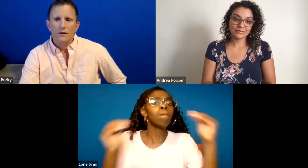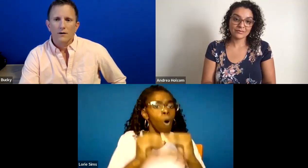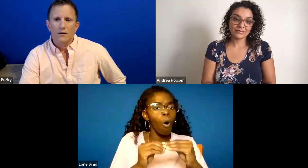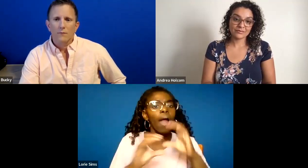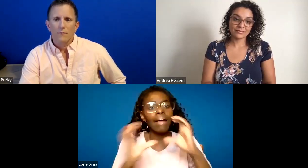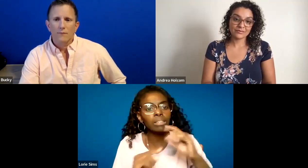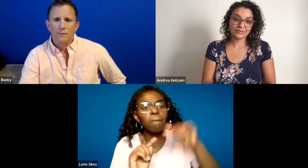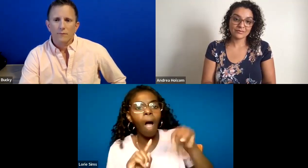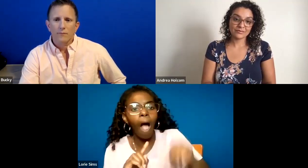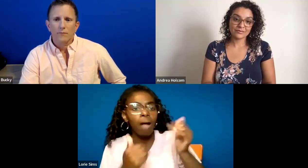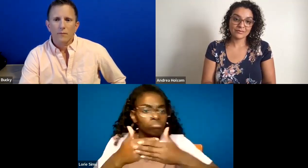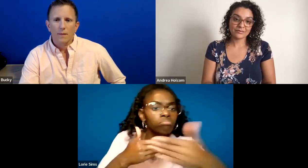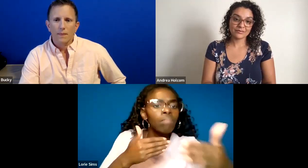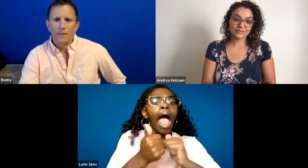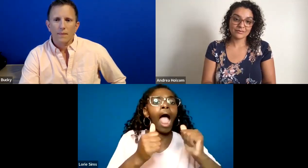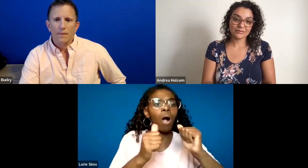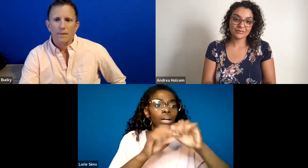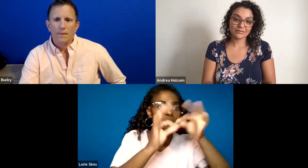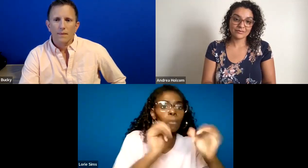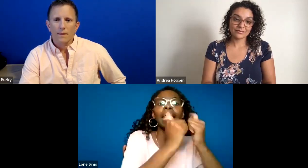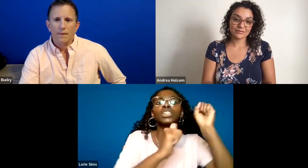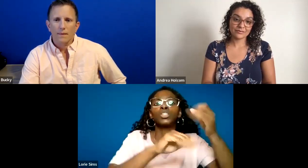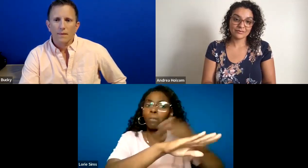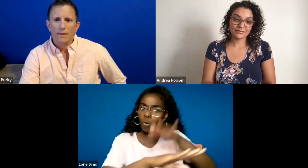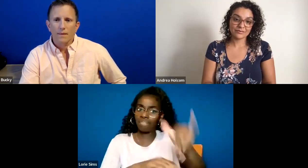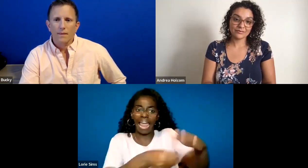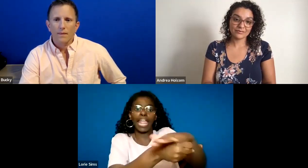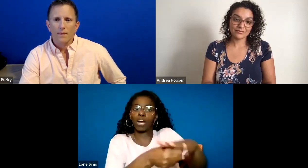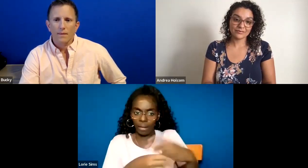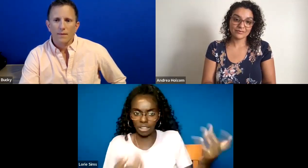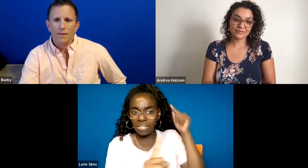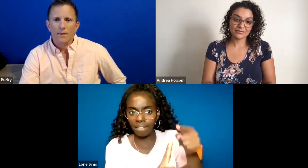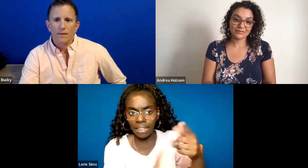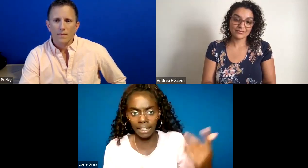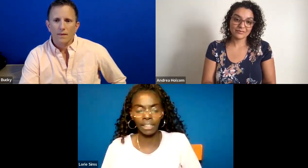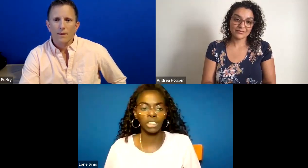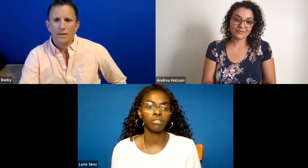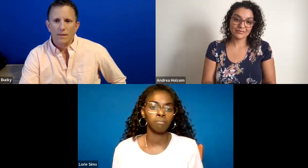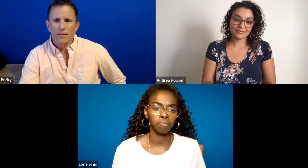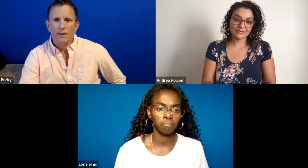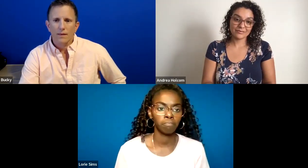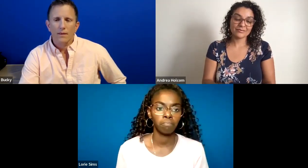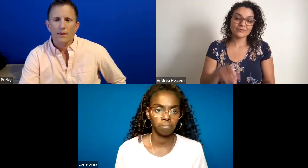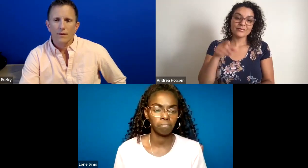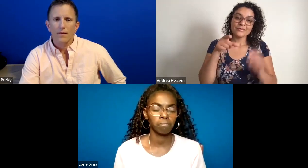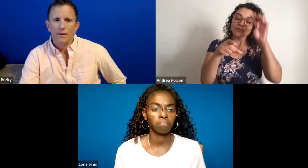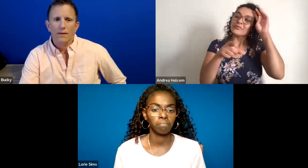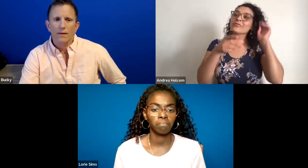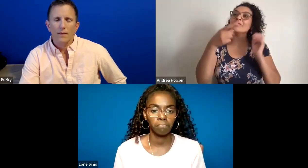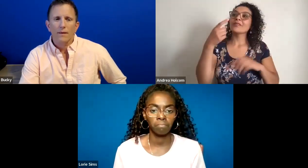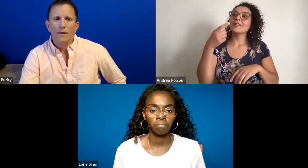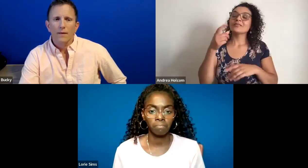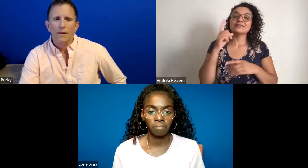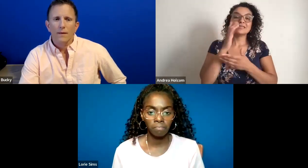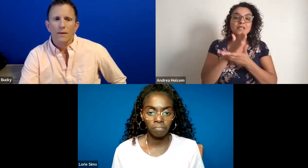have that label. We do need to continue having conversation from this point on with our interpreters, specifically regarding this area.